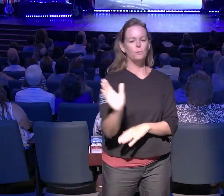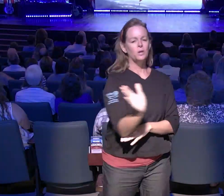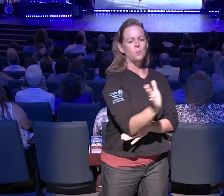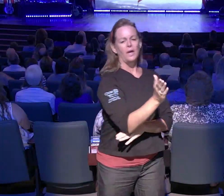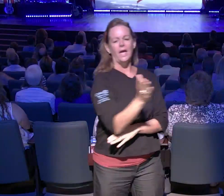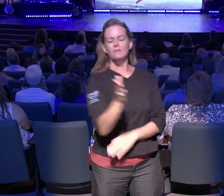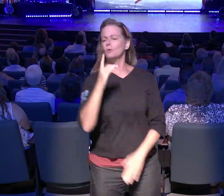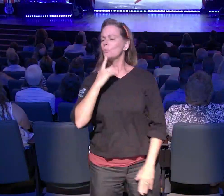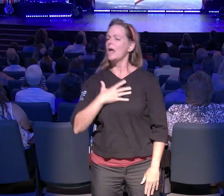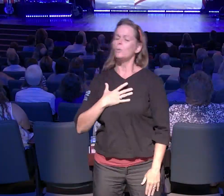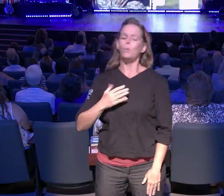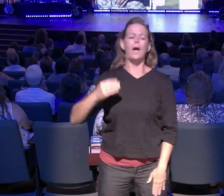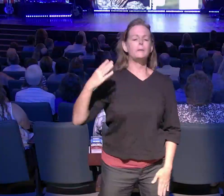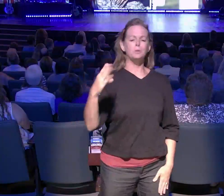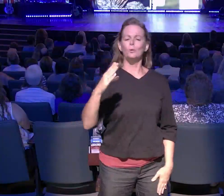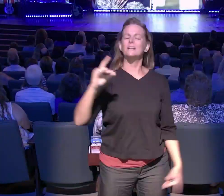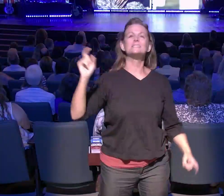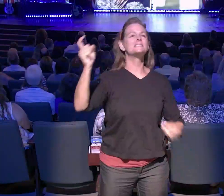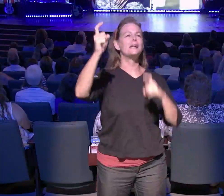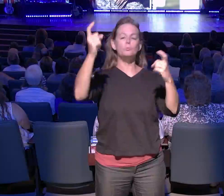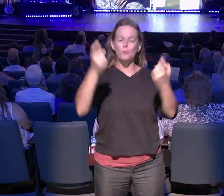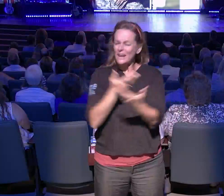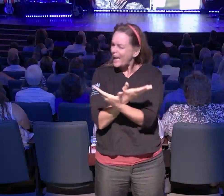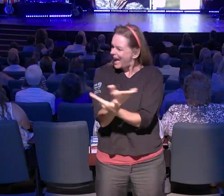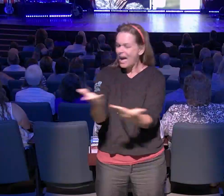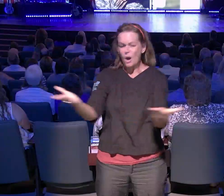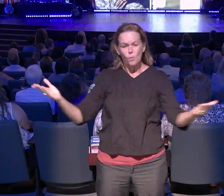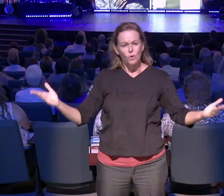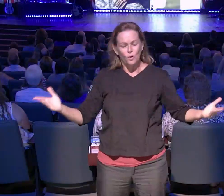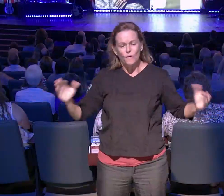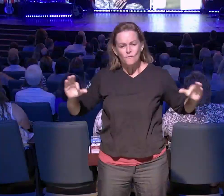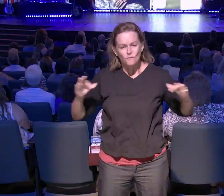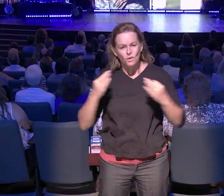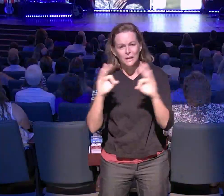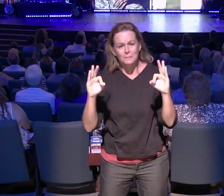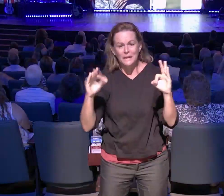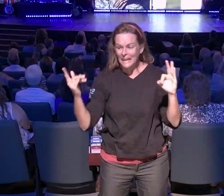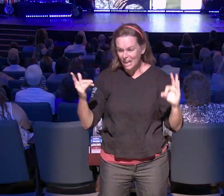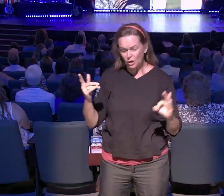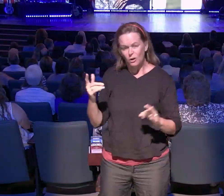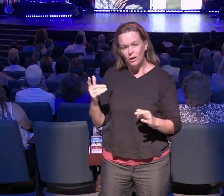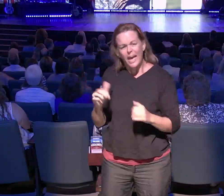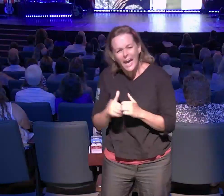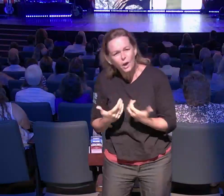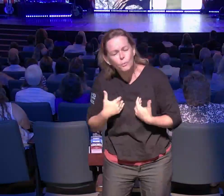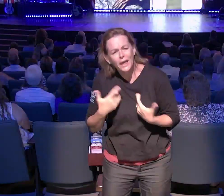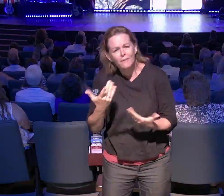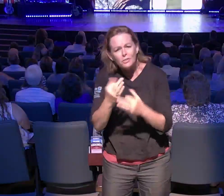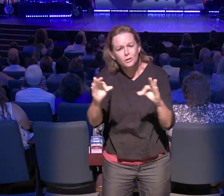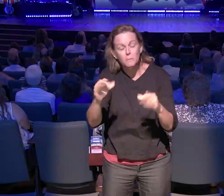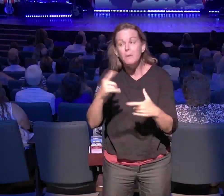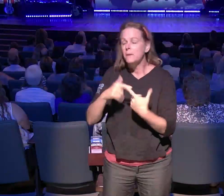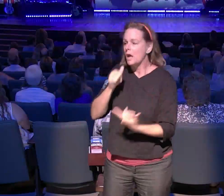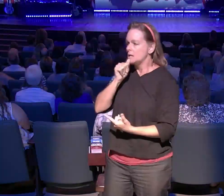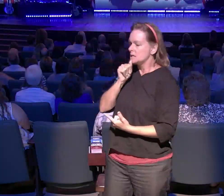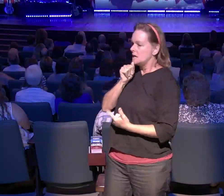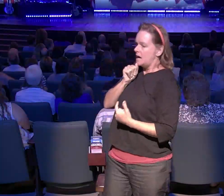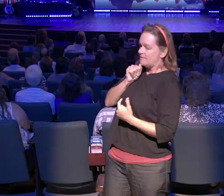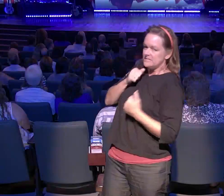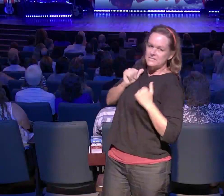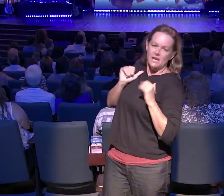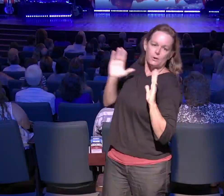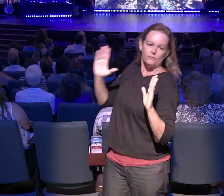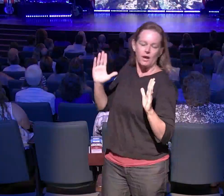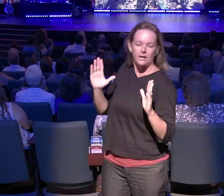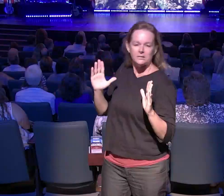white, and blue and celebrate our freedom, a freedom born of sacrifice, blood, and sweat, as we rejoice to be a part of a nation